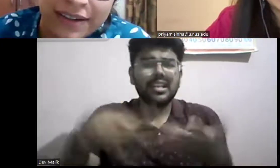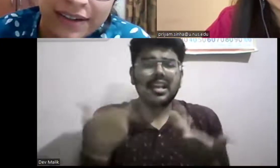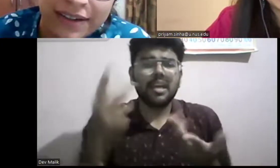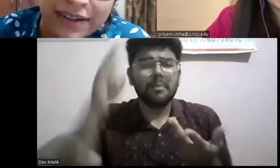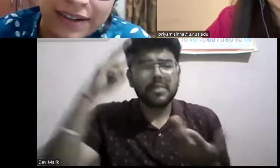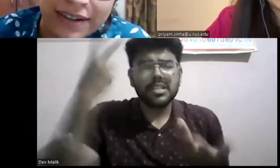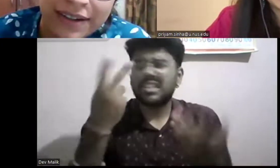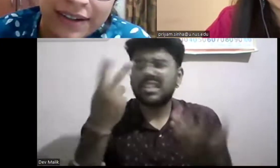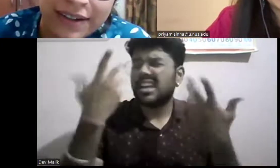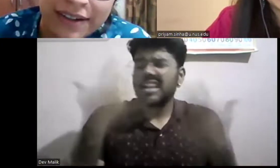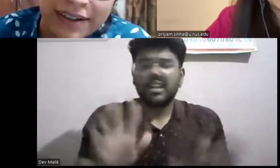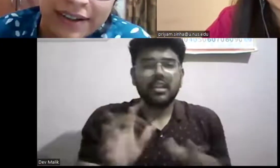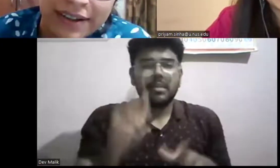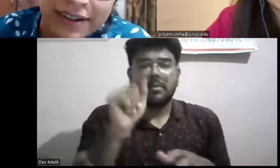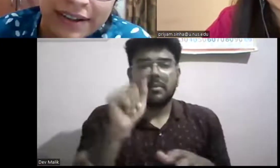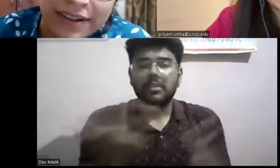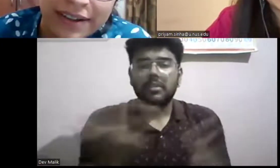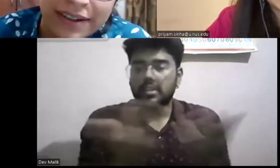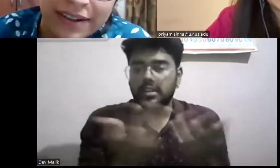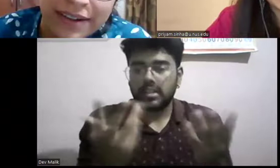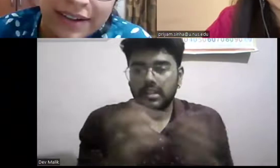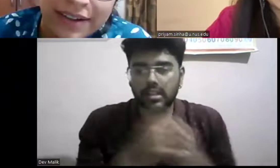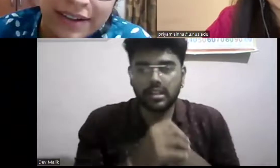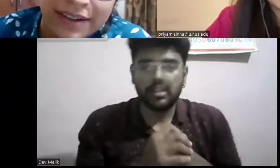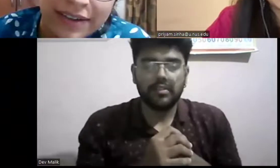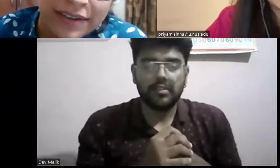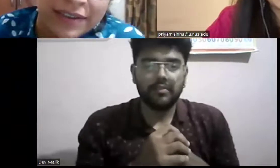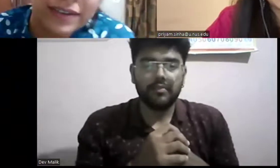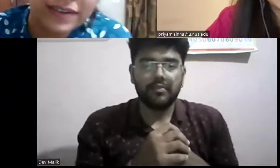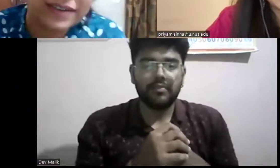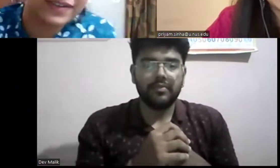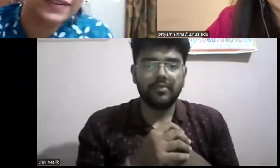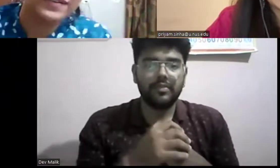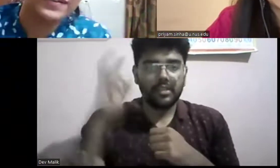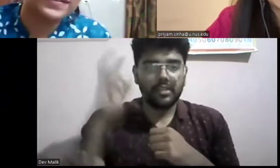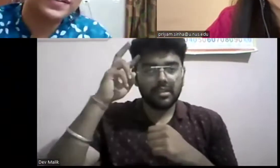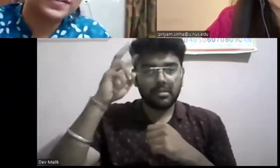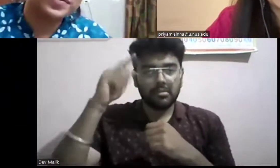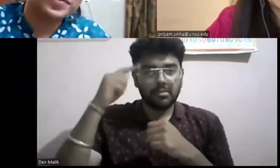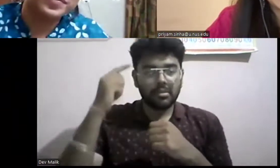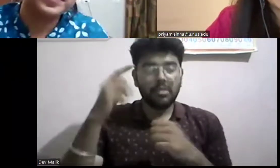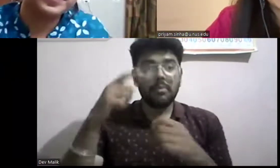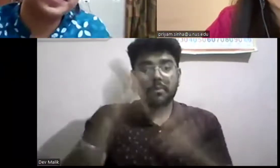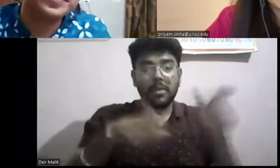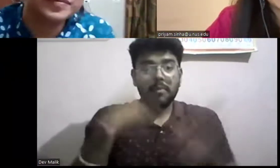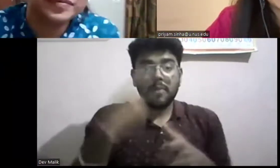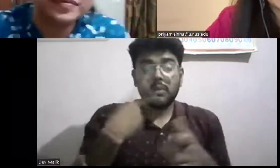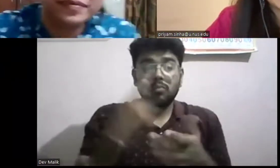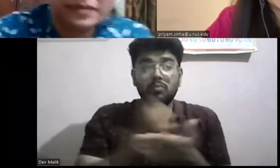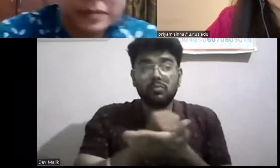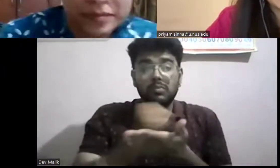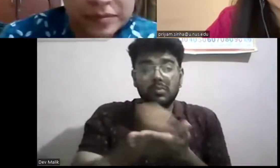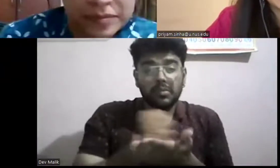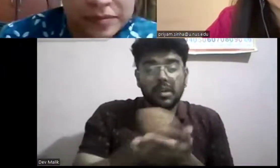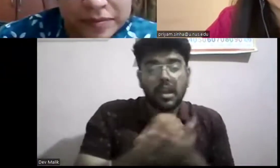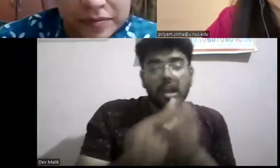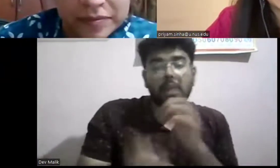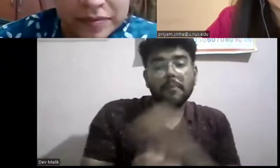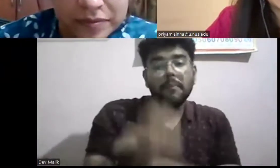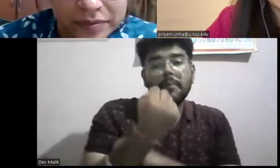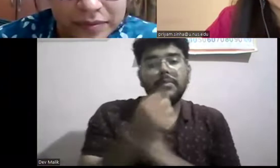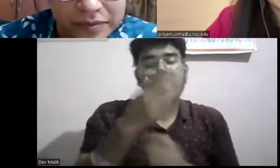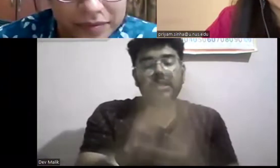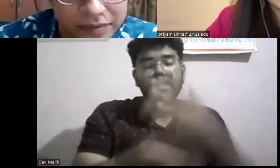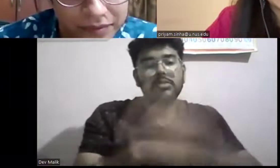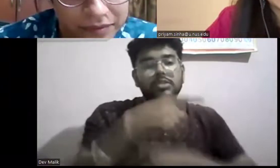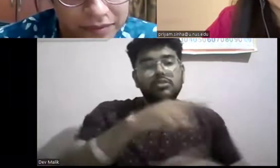perspective, through what perspective he is trying to, or those people are trying to build this? Like, how is disability seen in